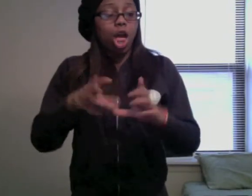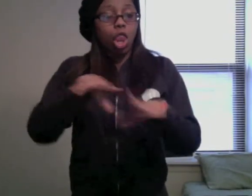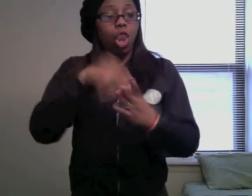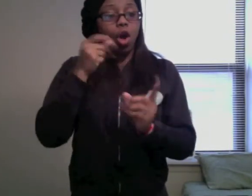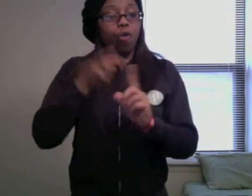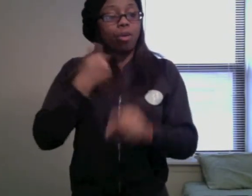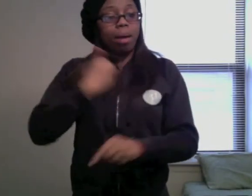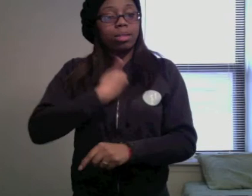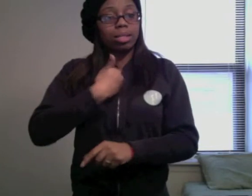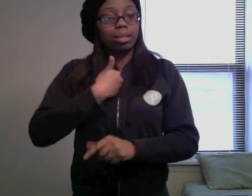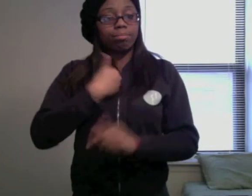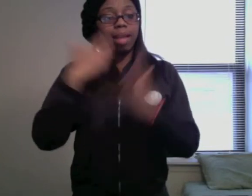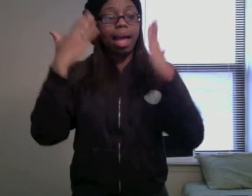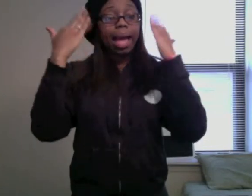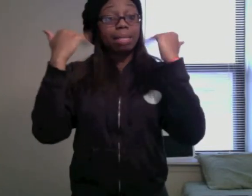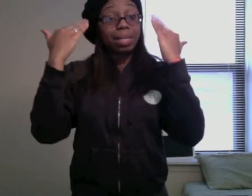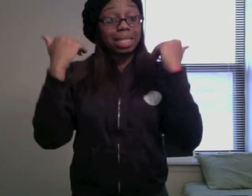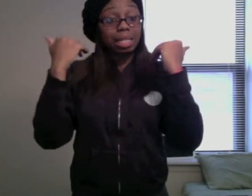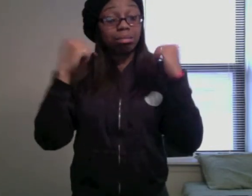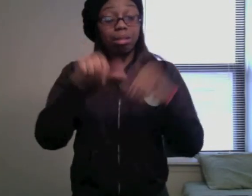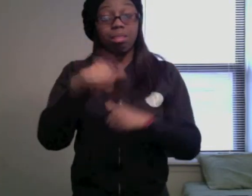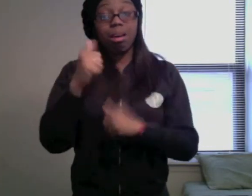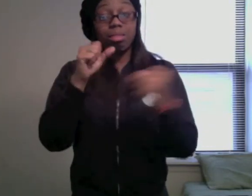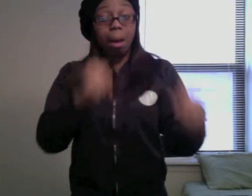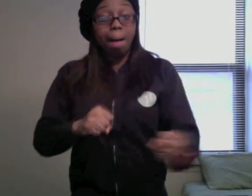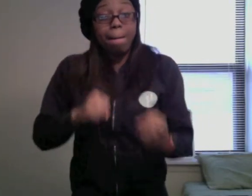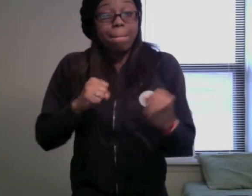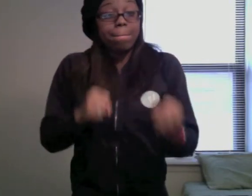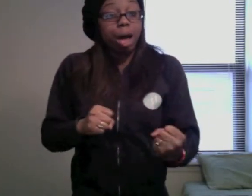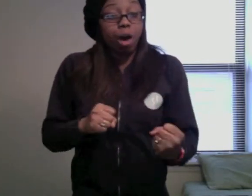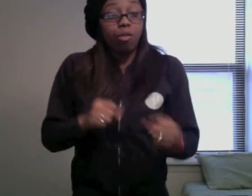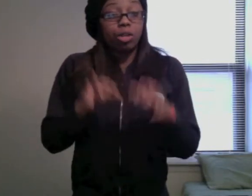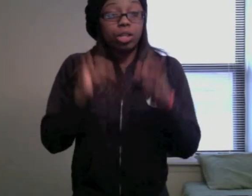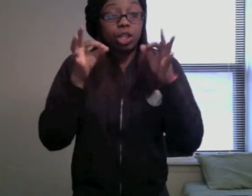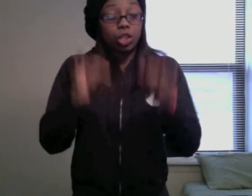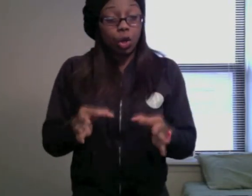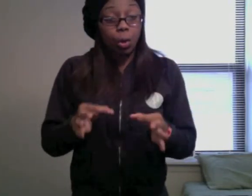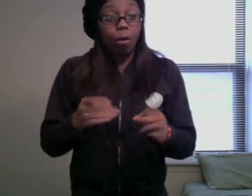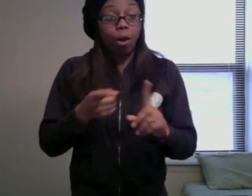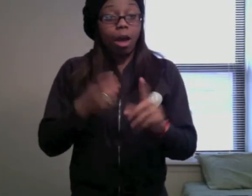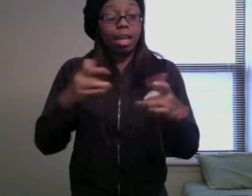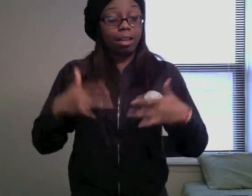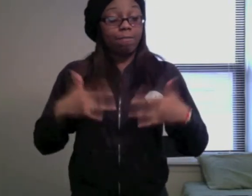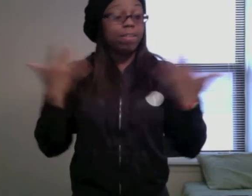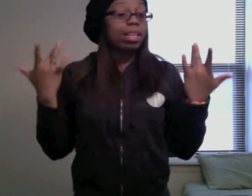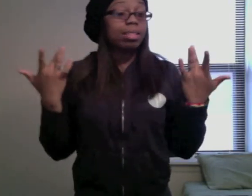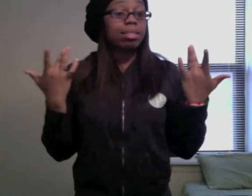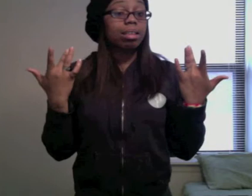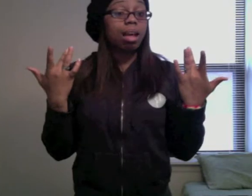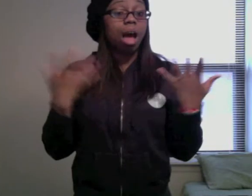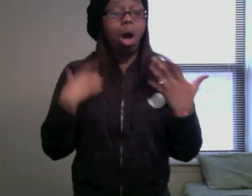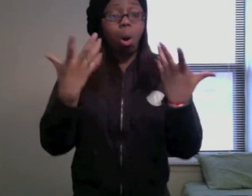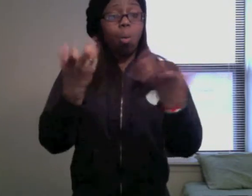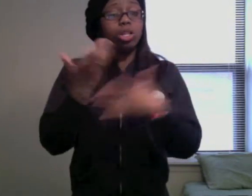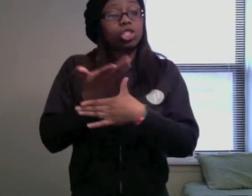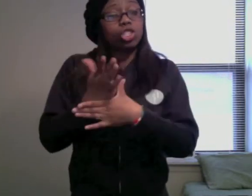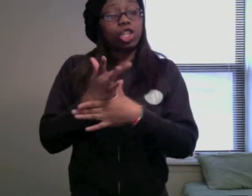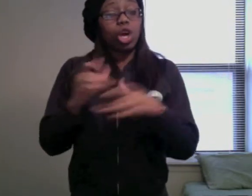is another very powerful determiner of events. I'd like to share a story with you about a young man who took